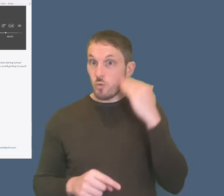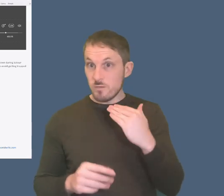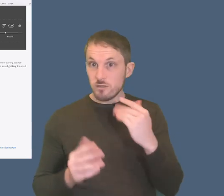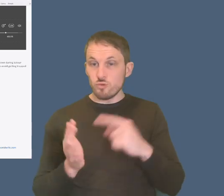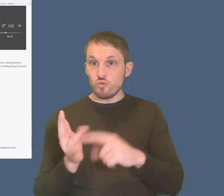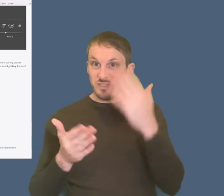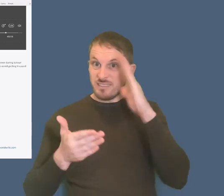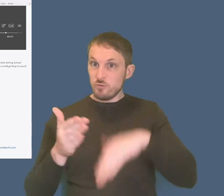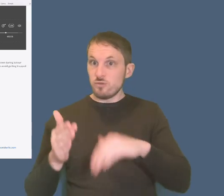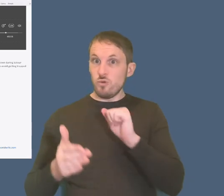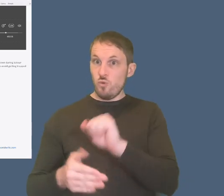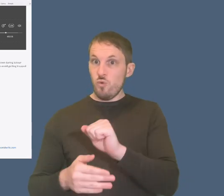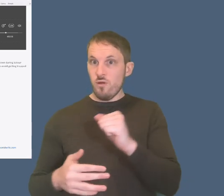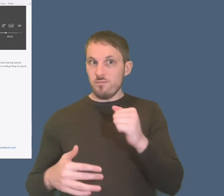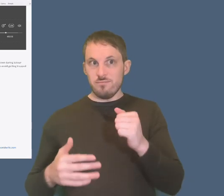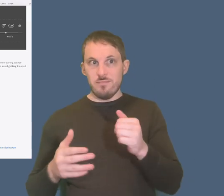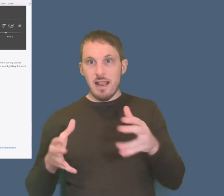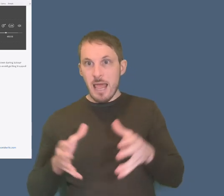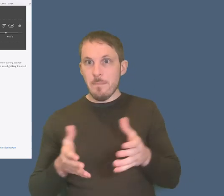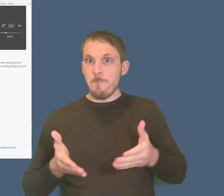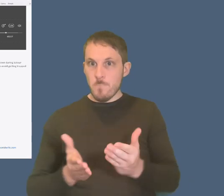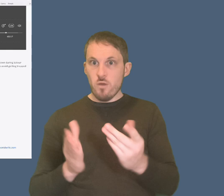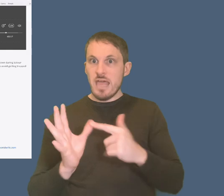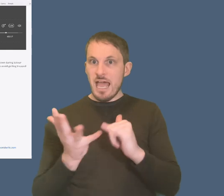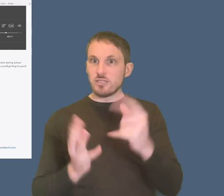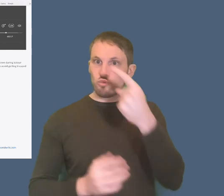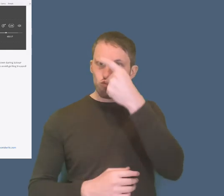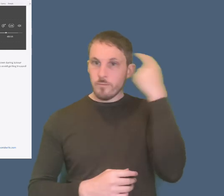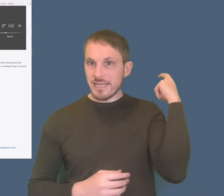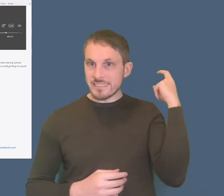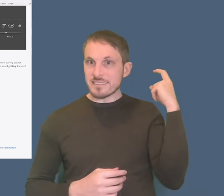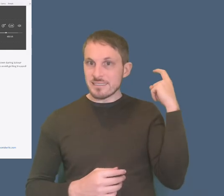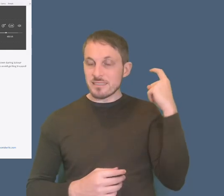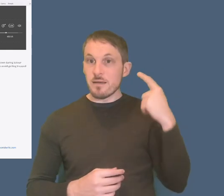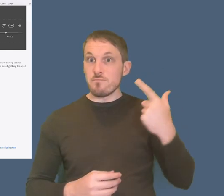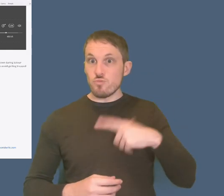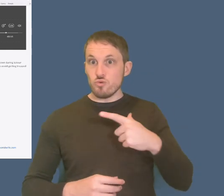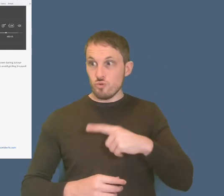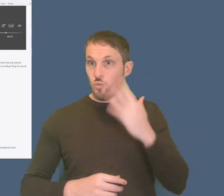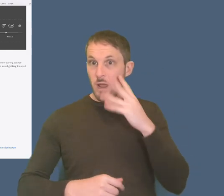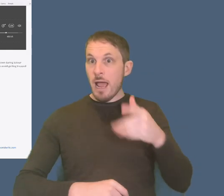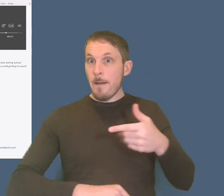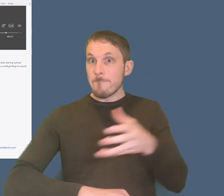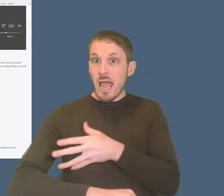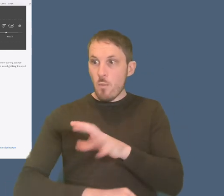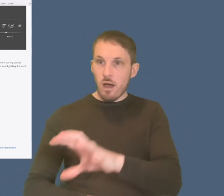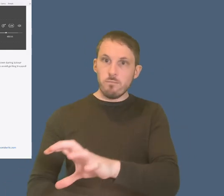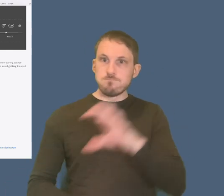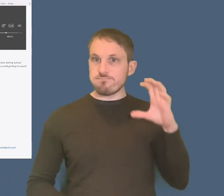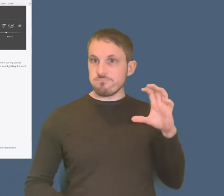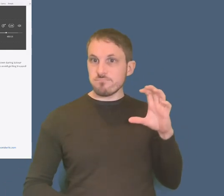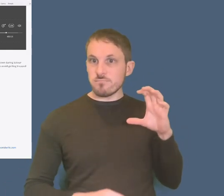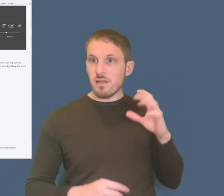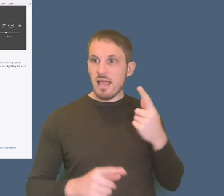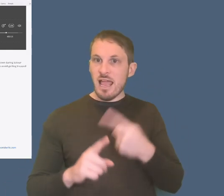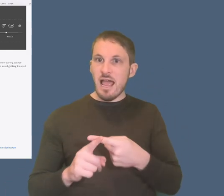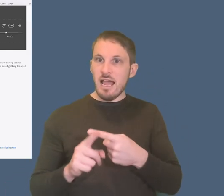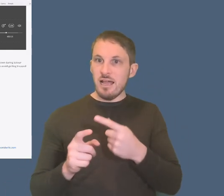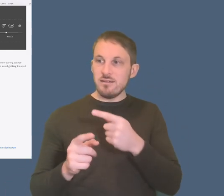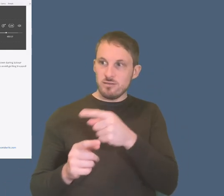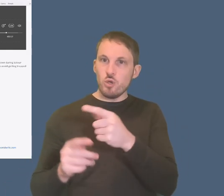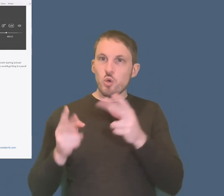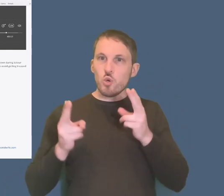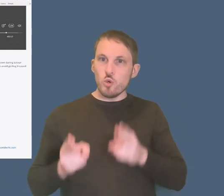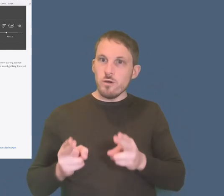her labor and birth as traumatic. Because when you disempower somebody and dehumanize